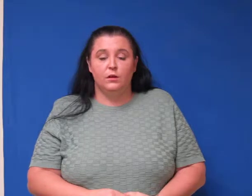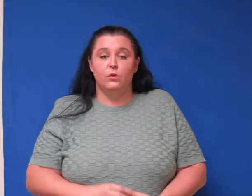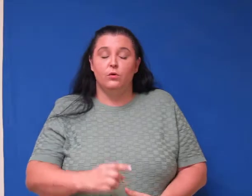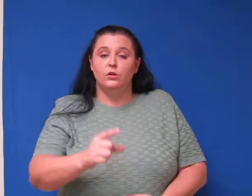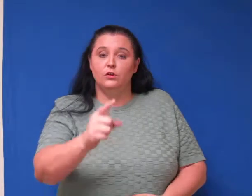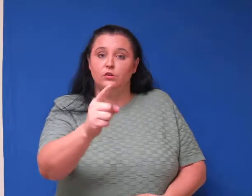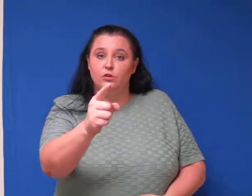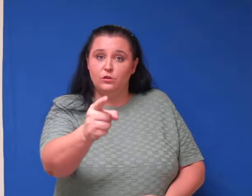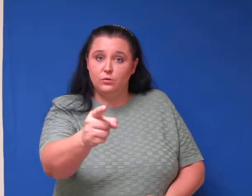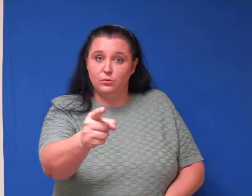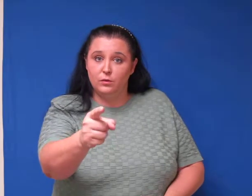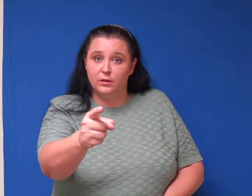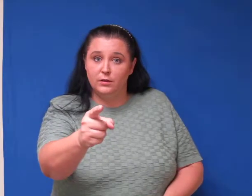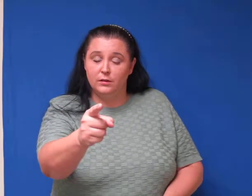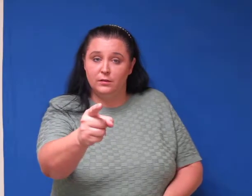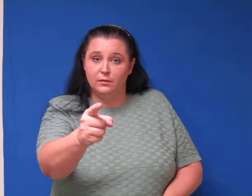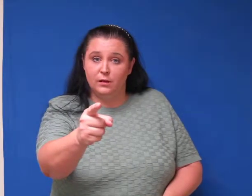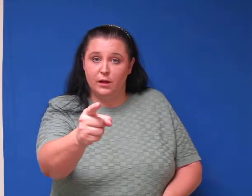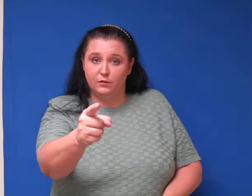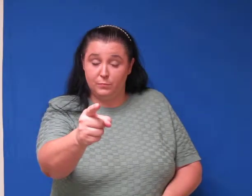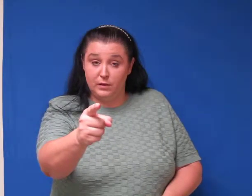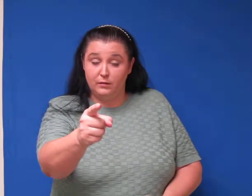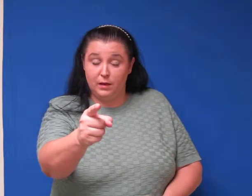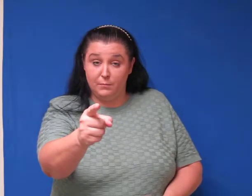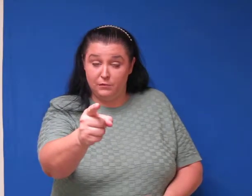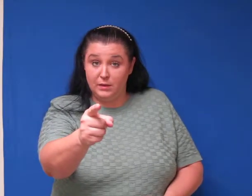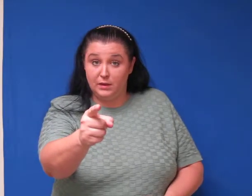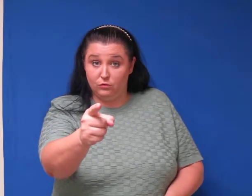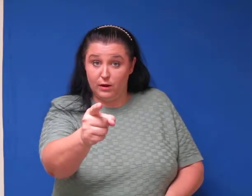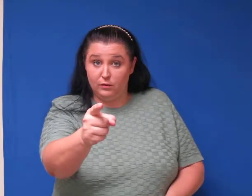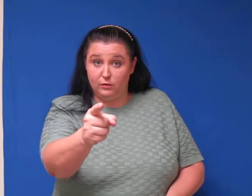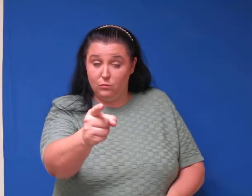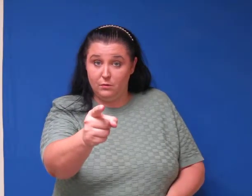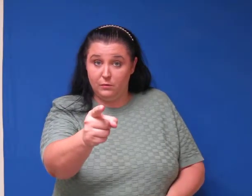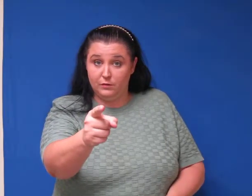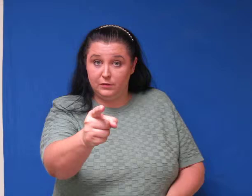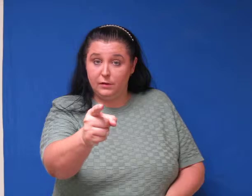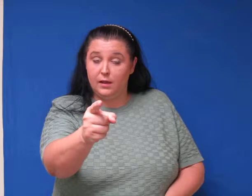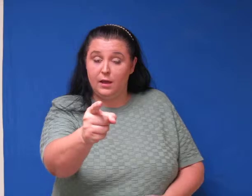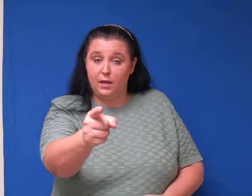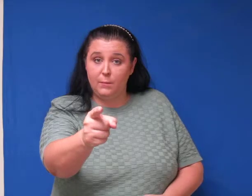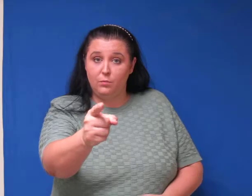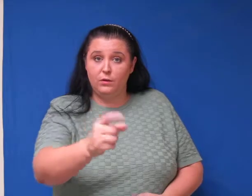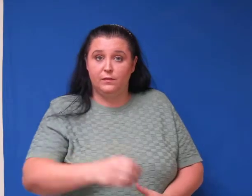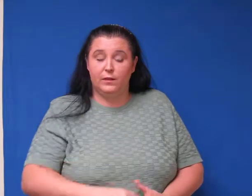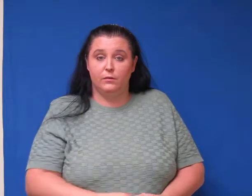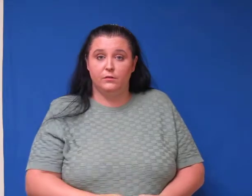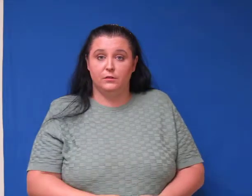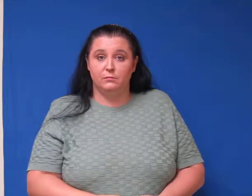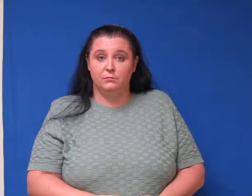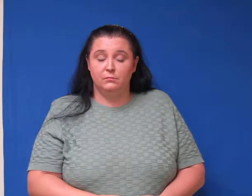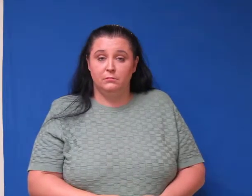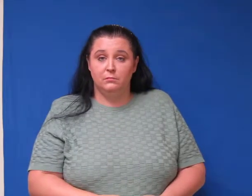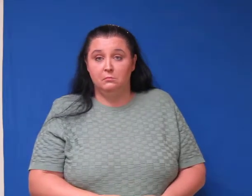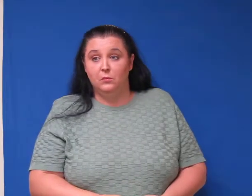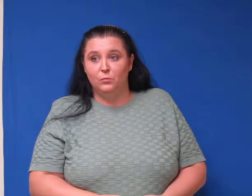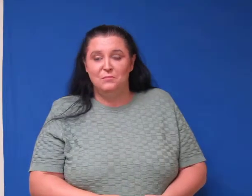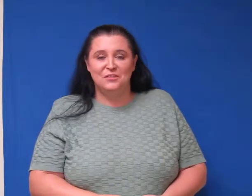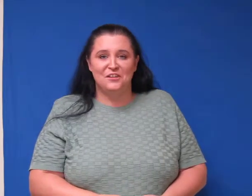So you, I'm speaking directly to one person, I point at that person. We've been taught